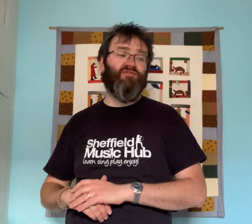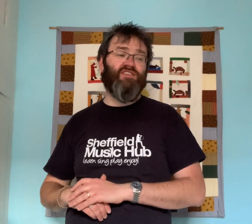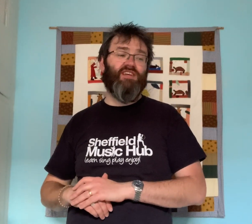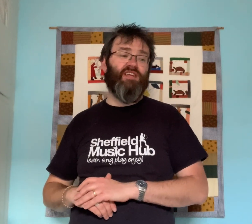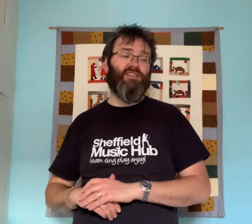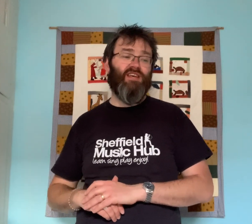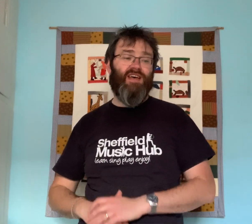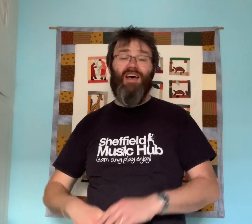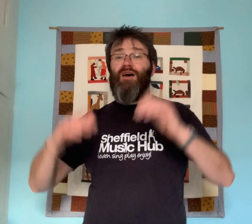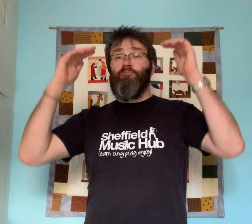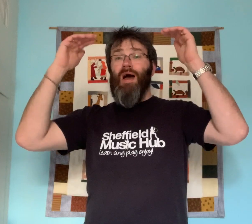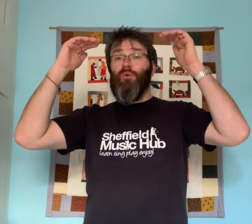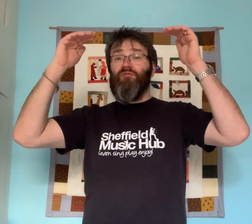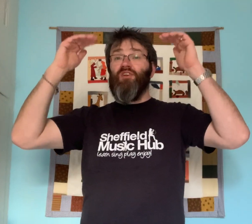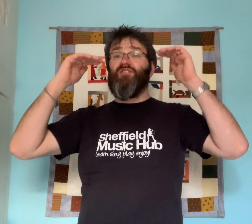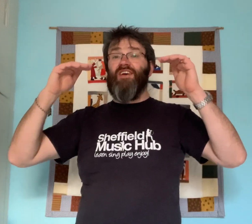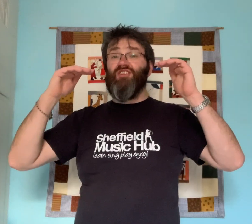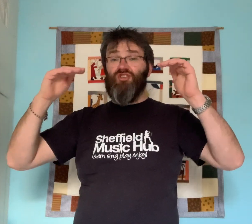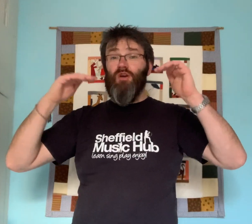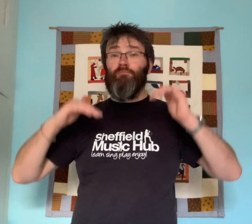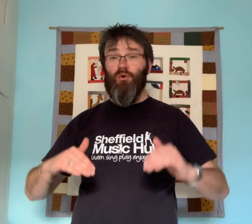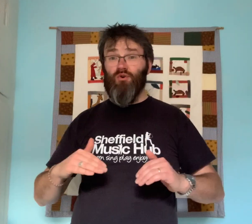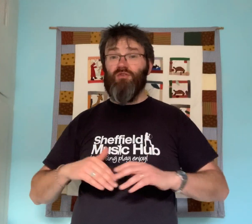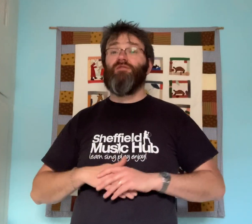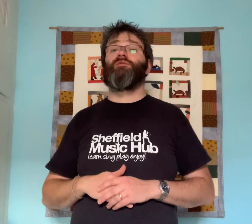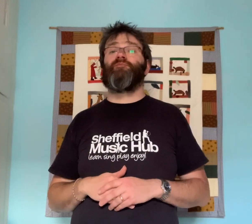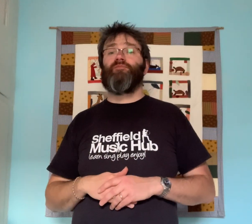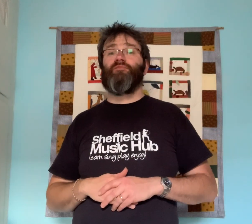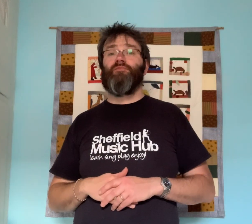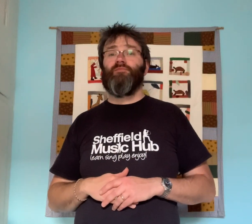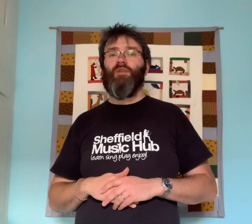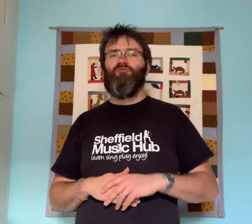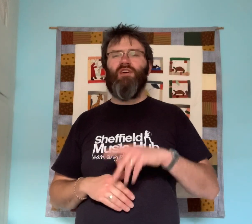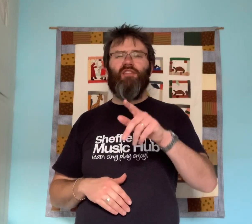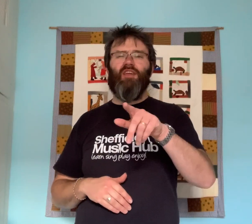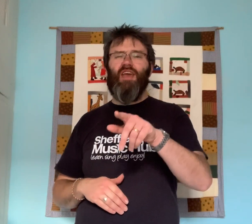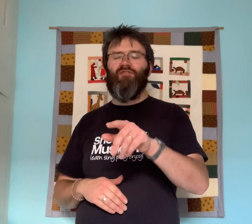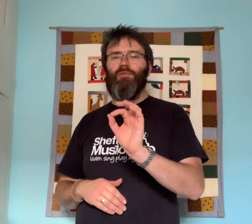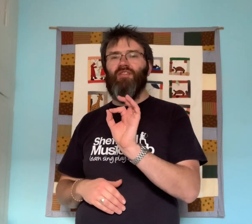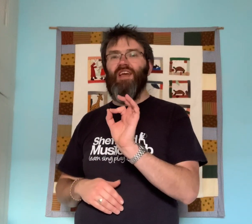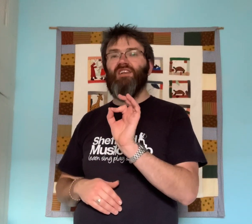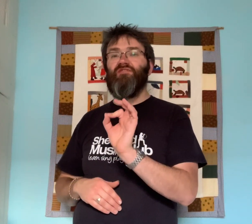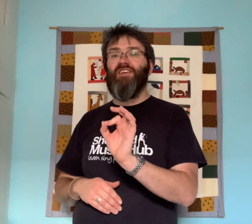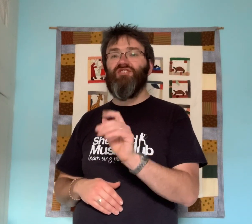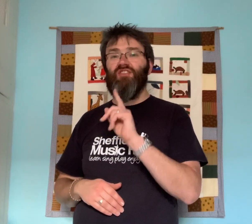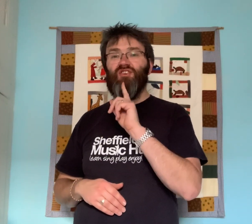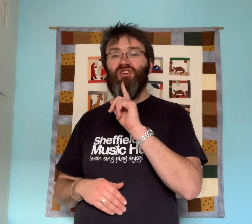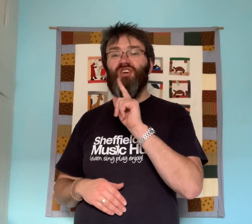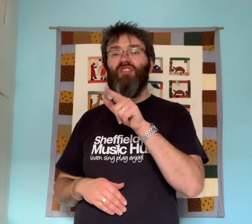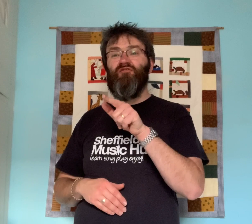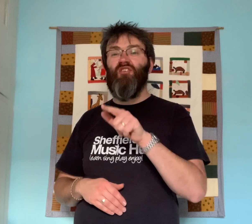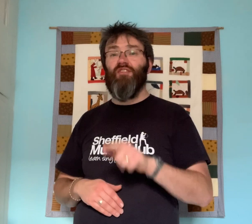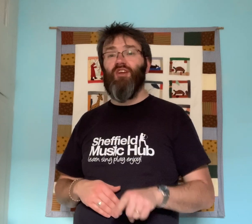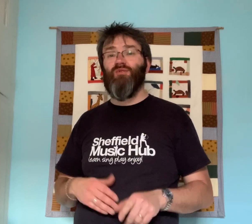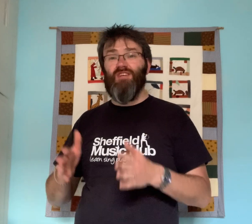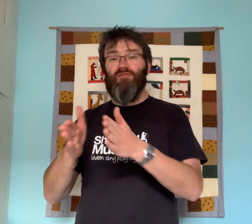fit in is powerful adventure books. Really think carefully about the adventure, the d and the v that go together in the